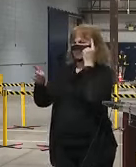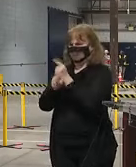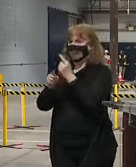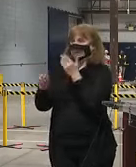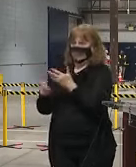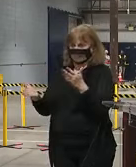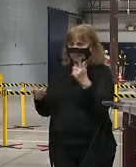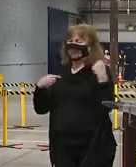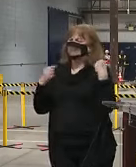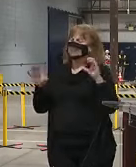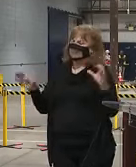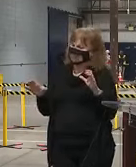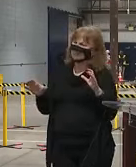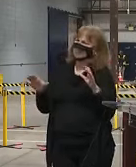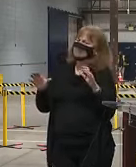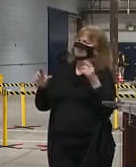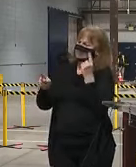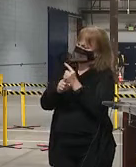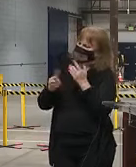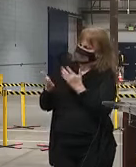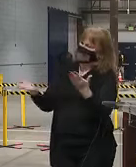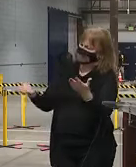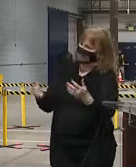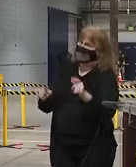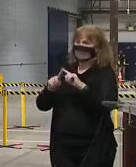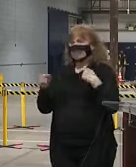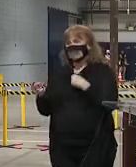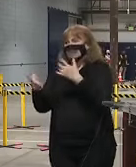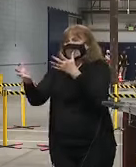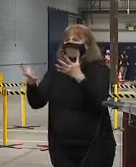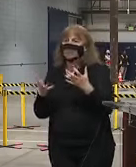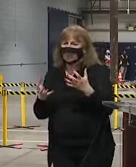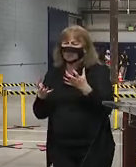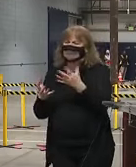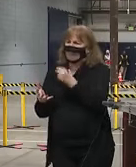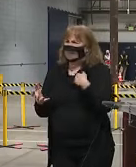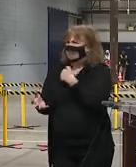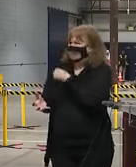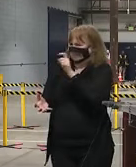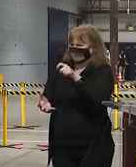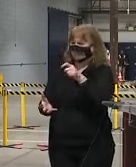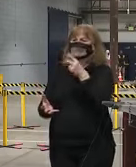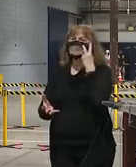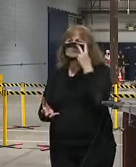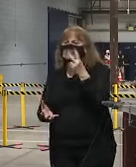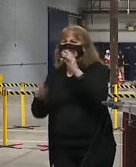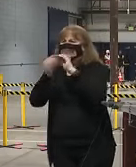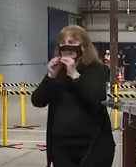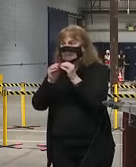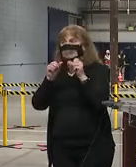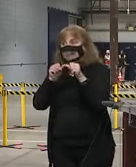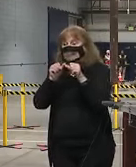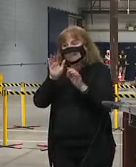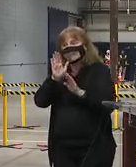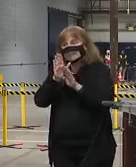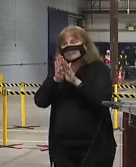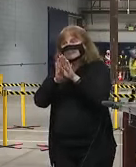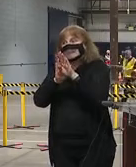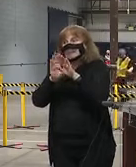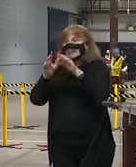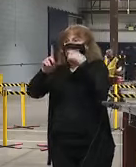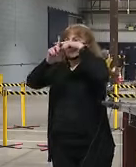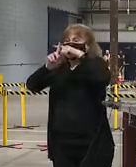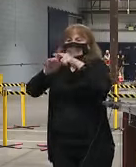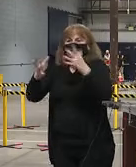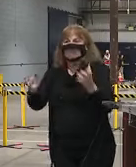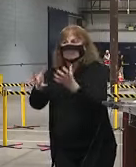thing, have been doing and continue to do. But we want and we need to see our numbers continue to move in this positive